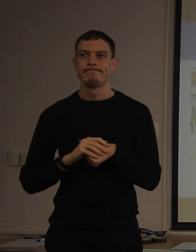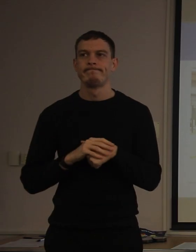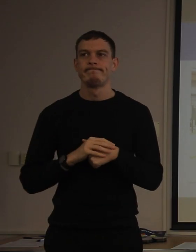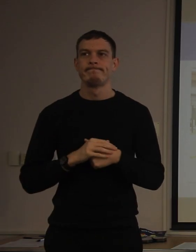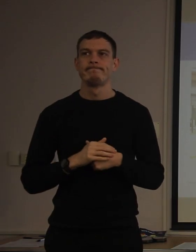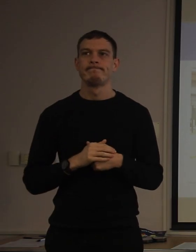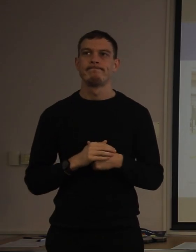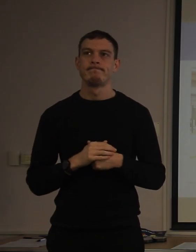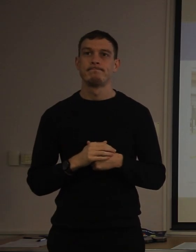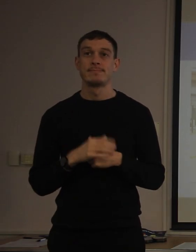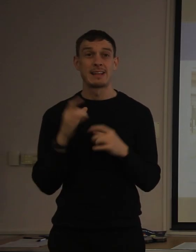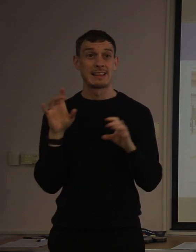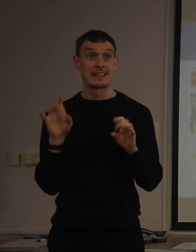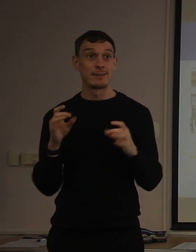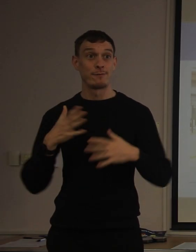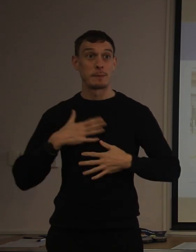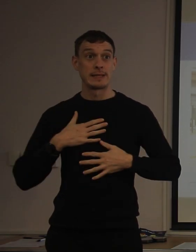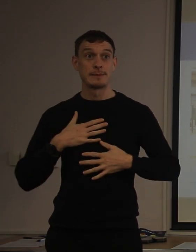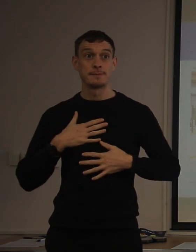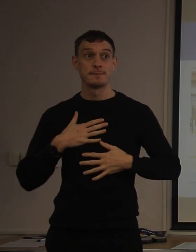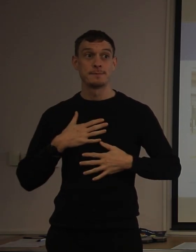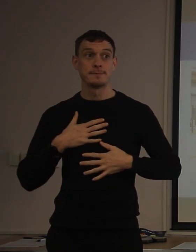I think that's it from me.